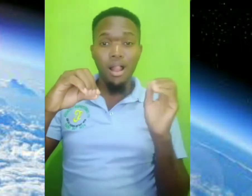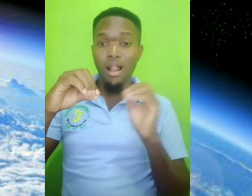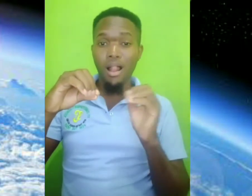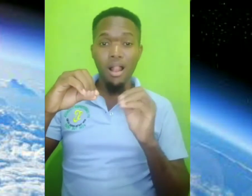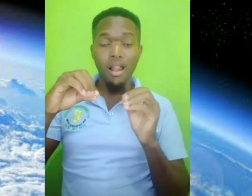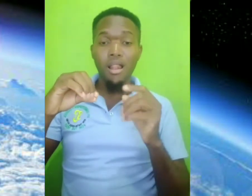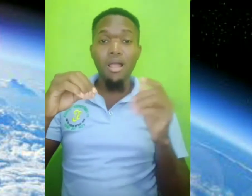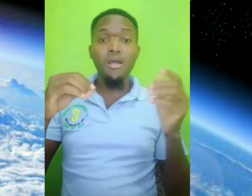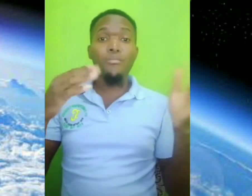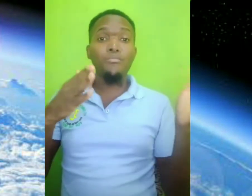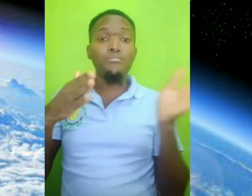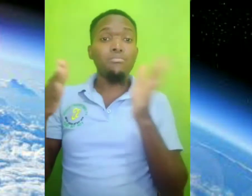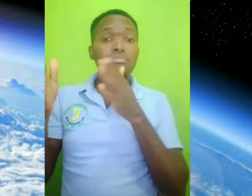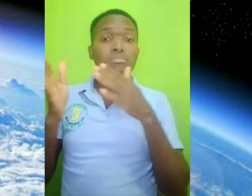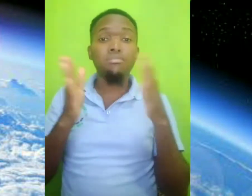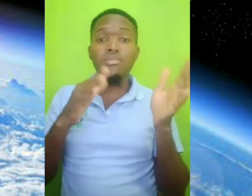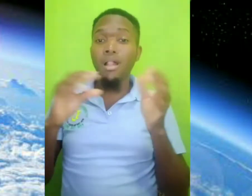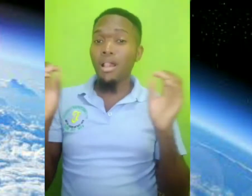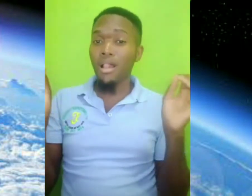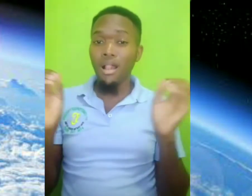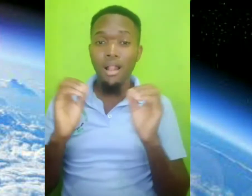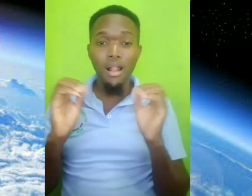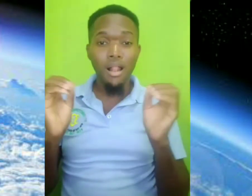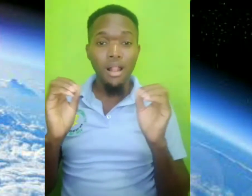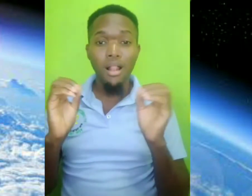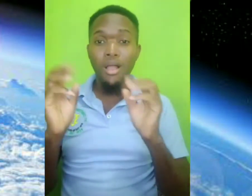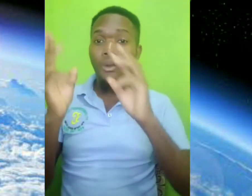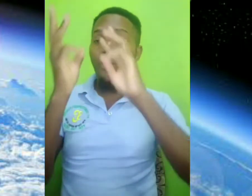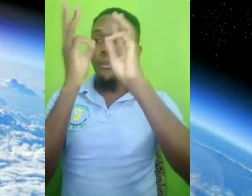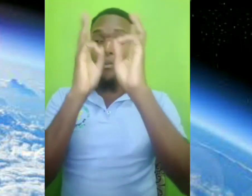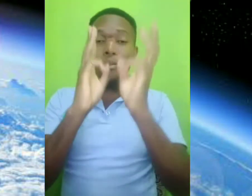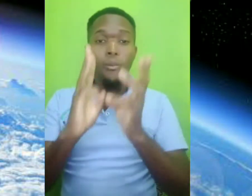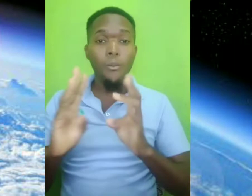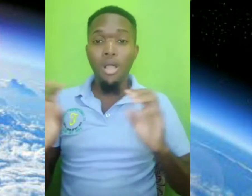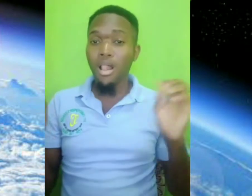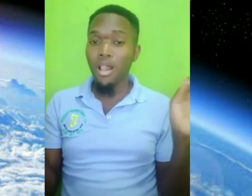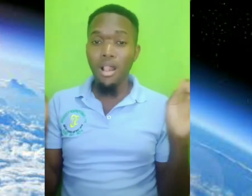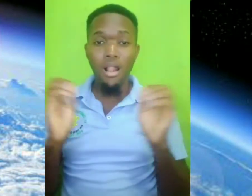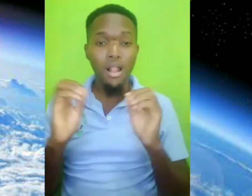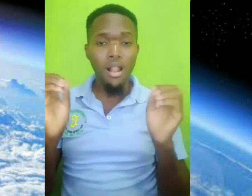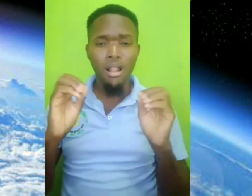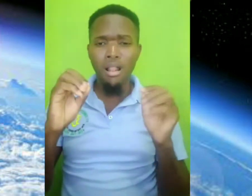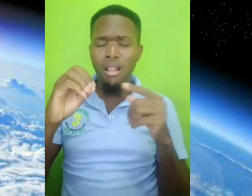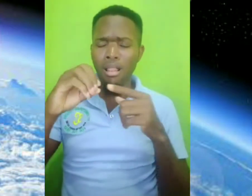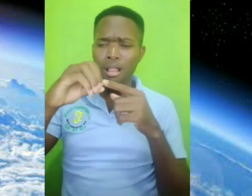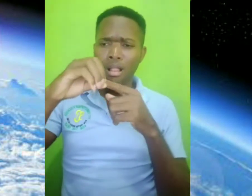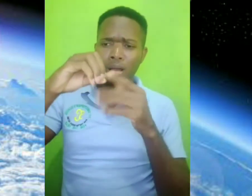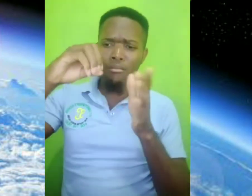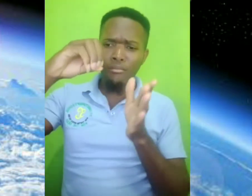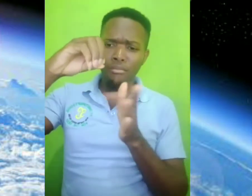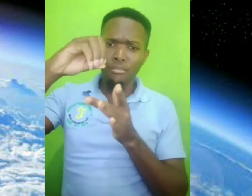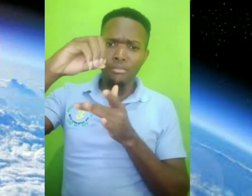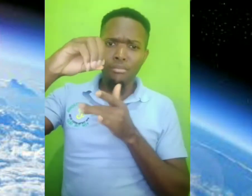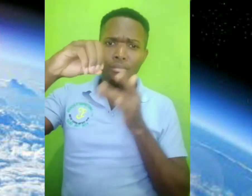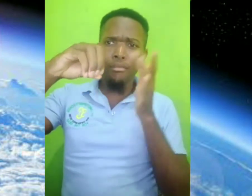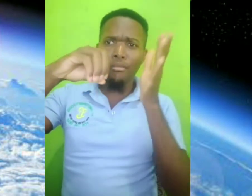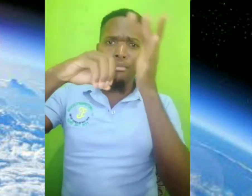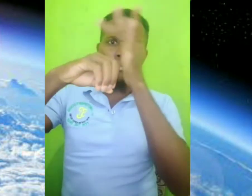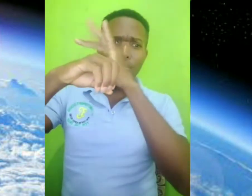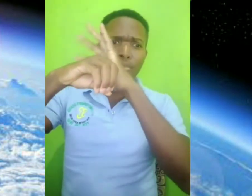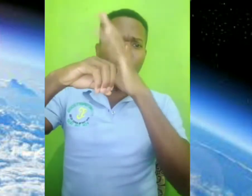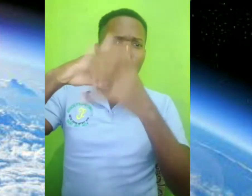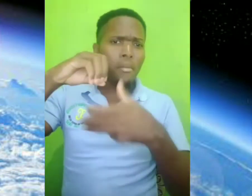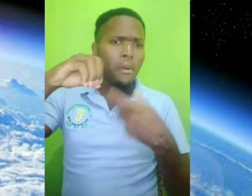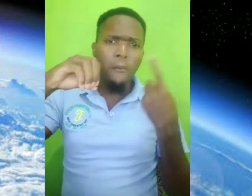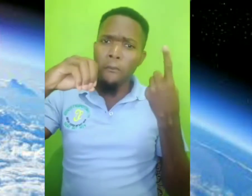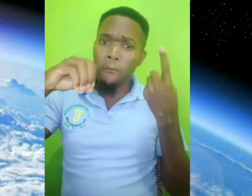If the atmosphere should move away from the earth, no weather, no air,